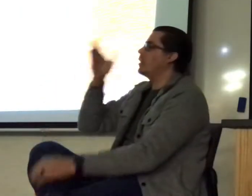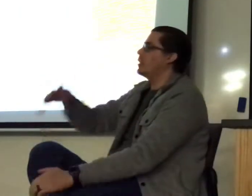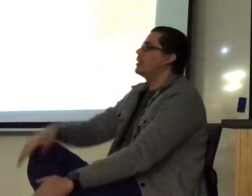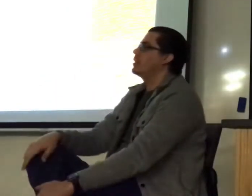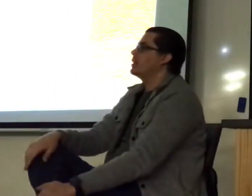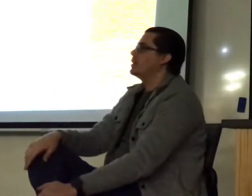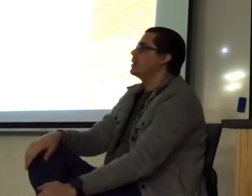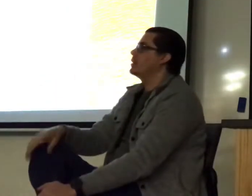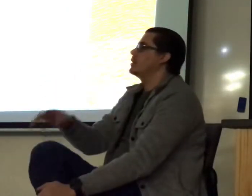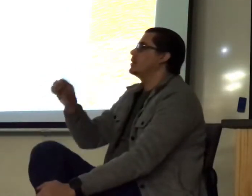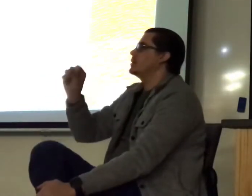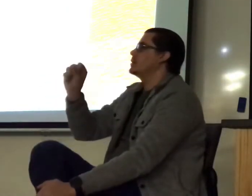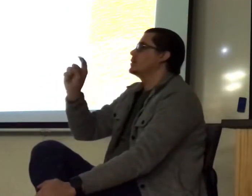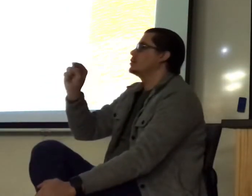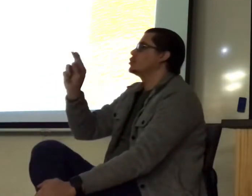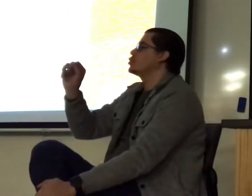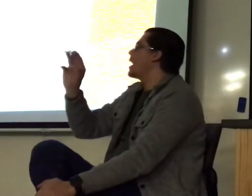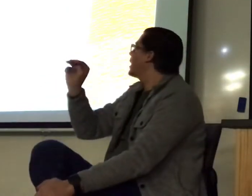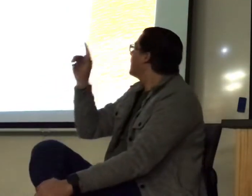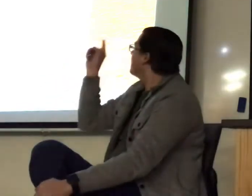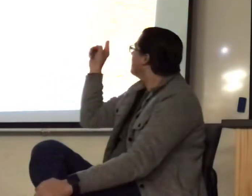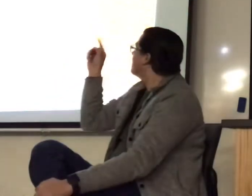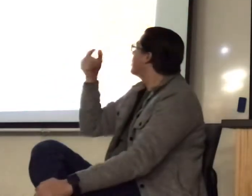stratum granulosum.